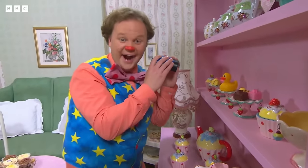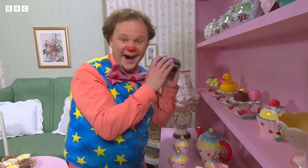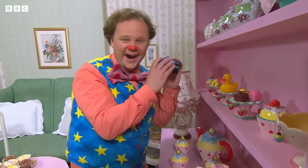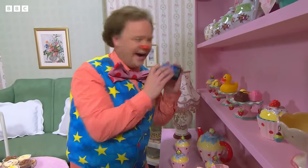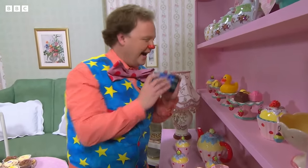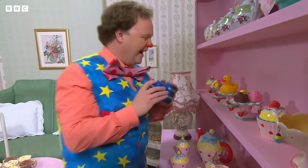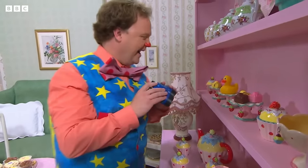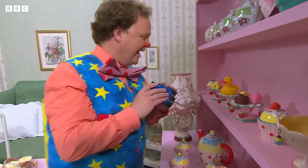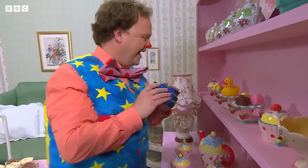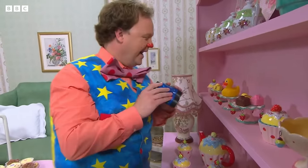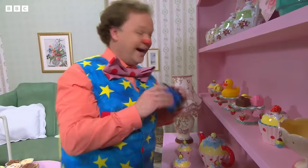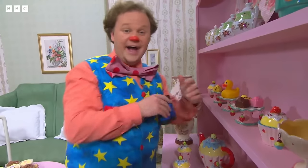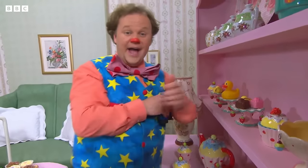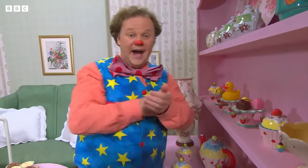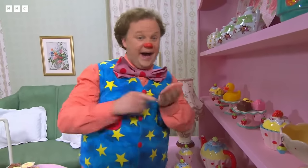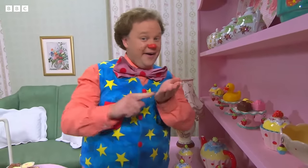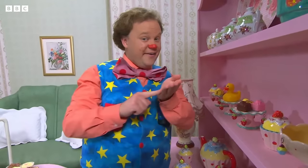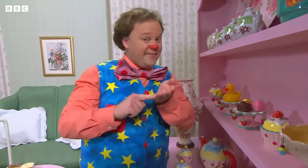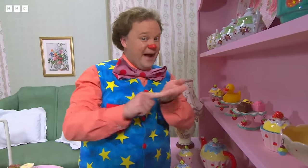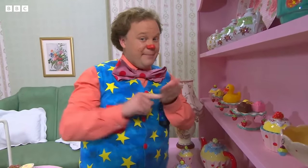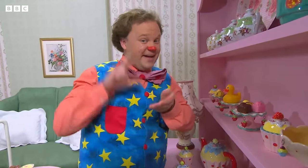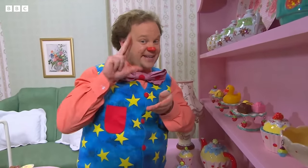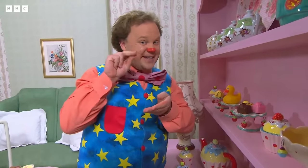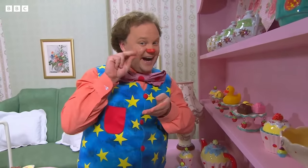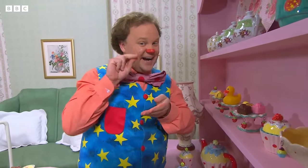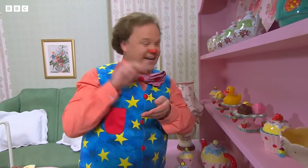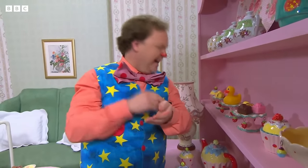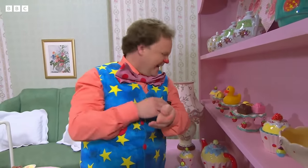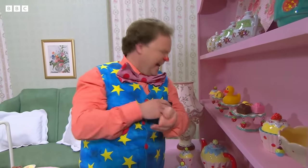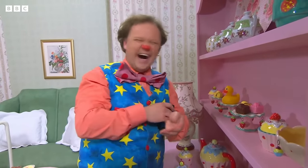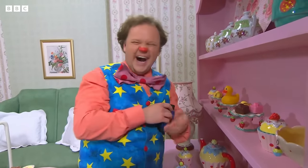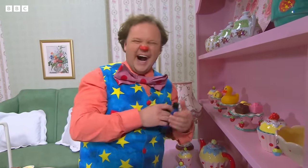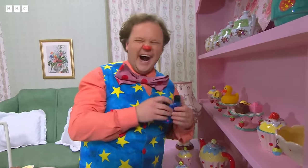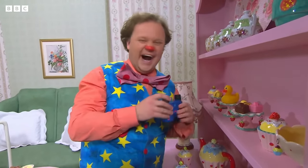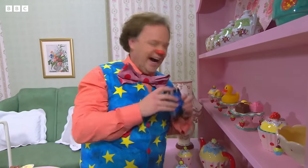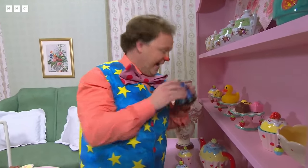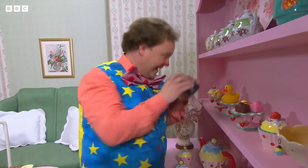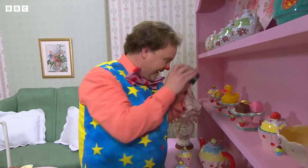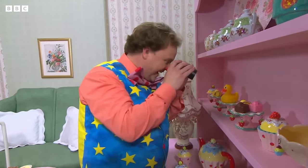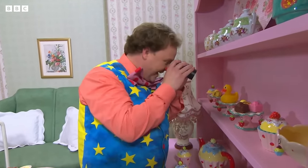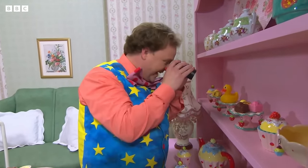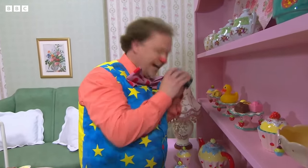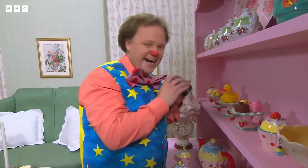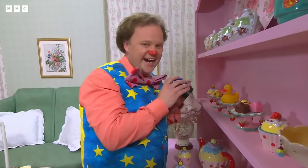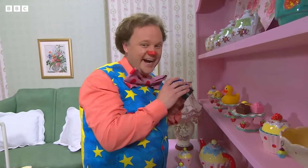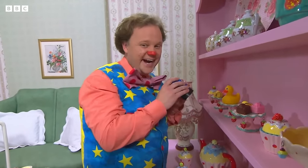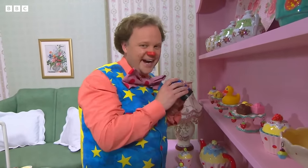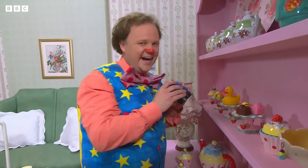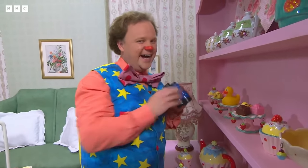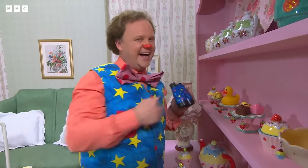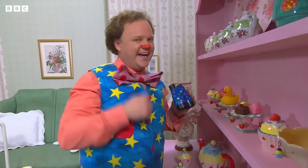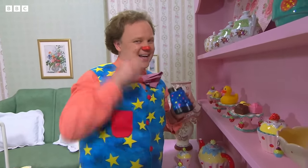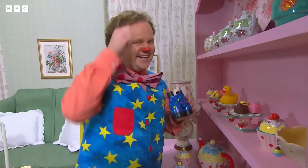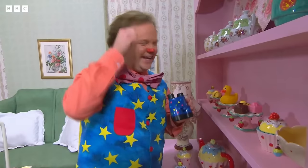Tumble? A rubber duck! You are funny, Mr. Tumble. I